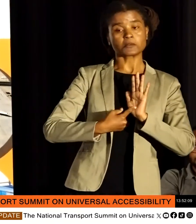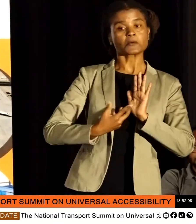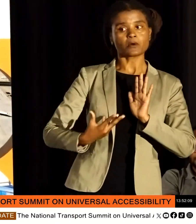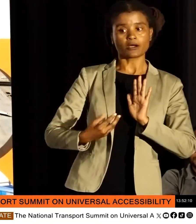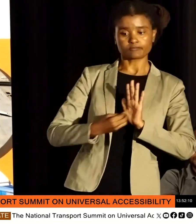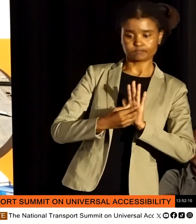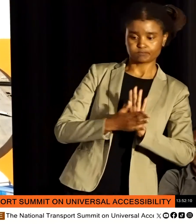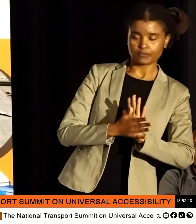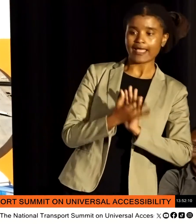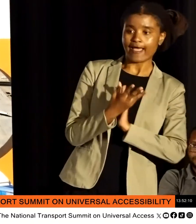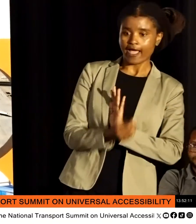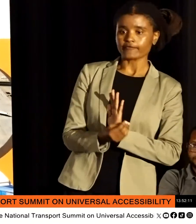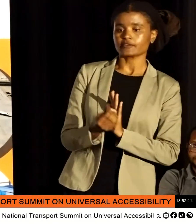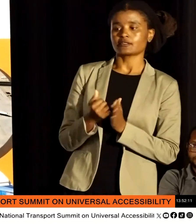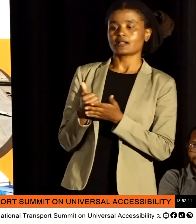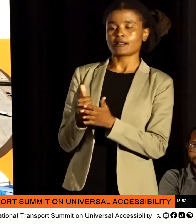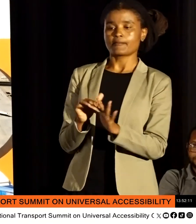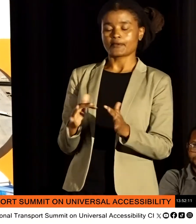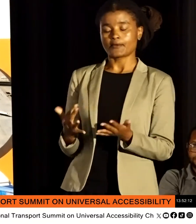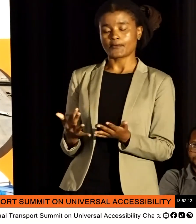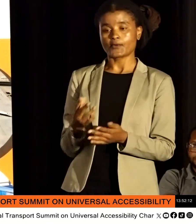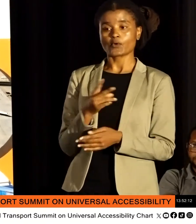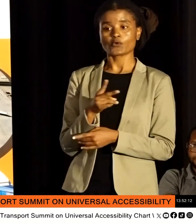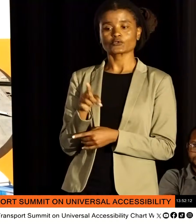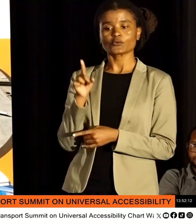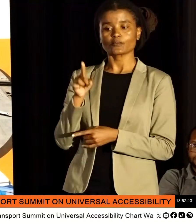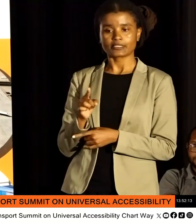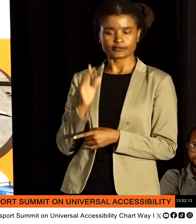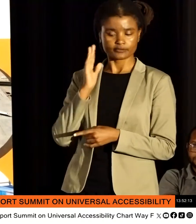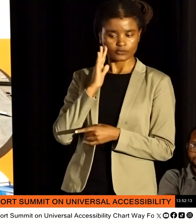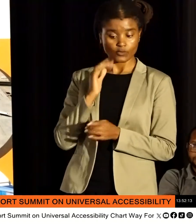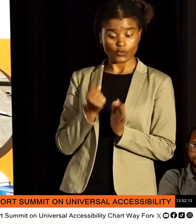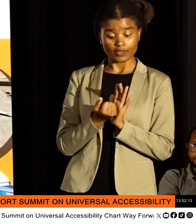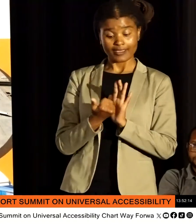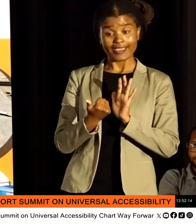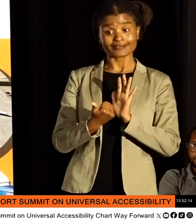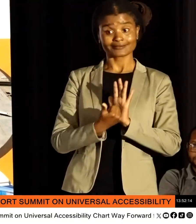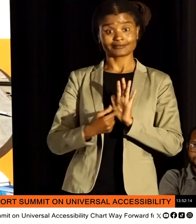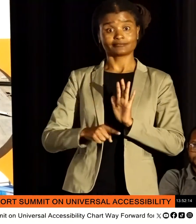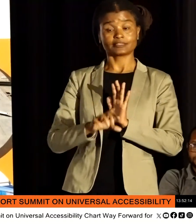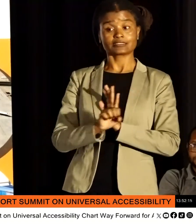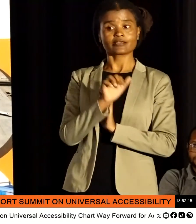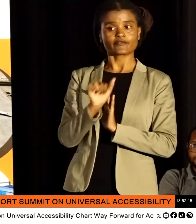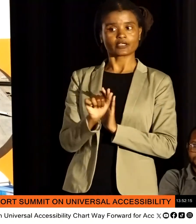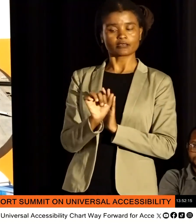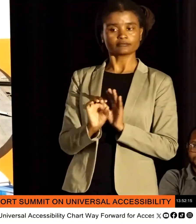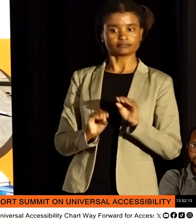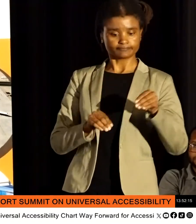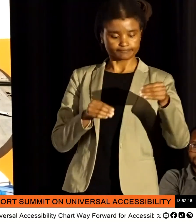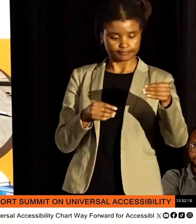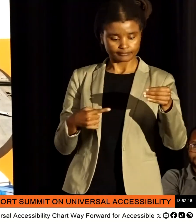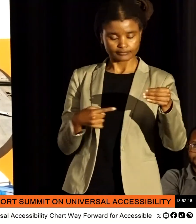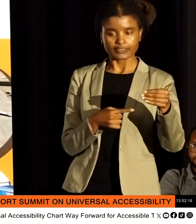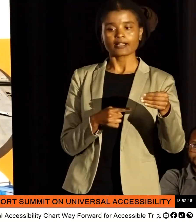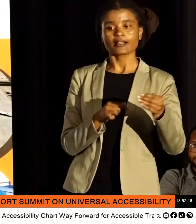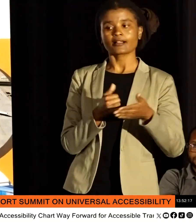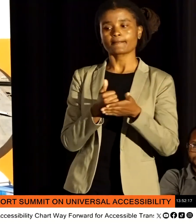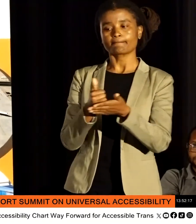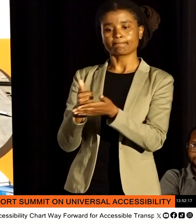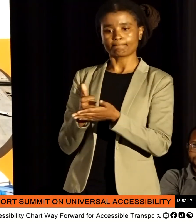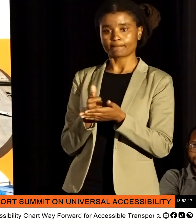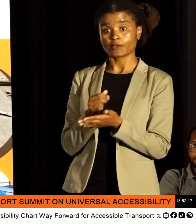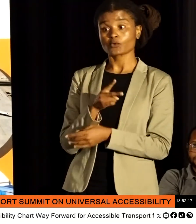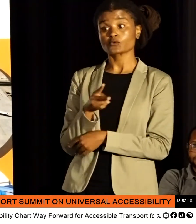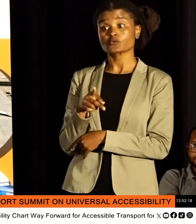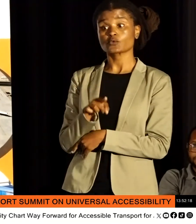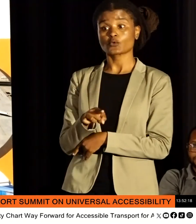and implementation of a comprehensive Disability Act in South Africa. Echoing the urgent call by the Presidential